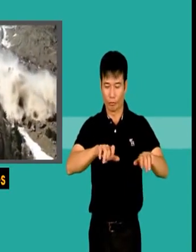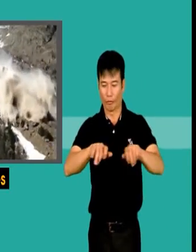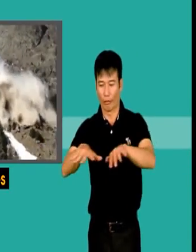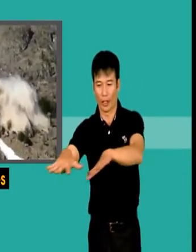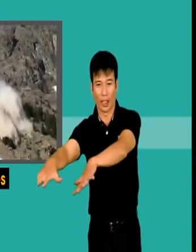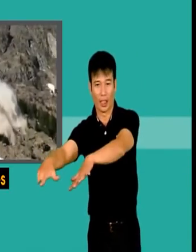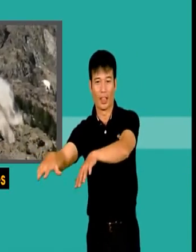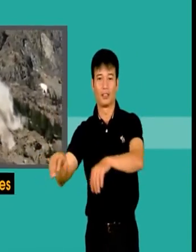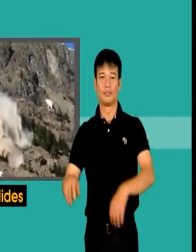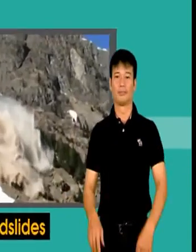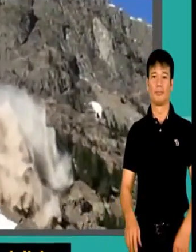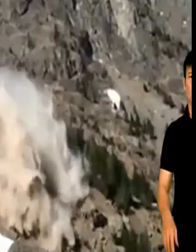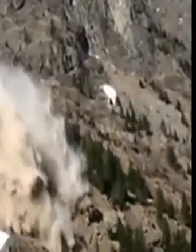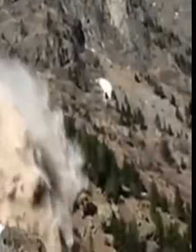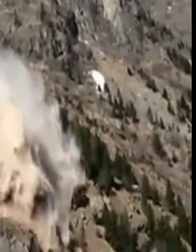and landslides.